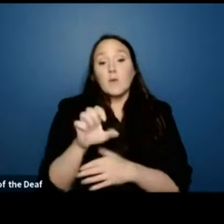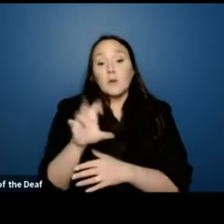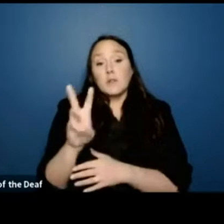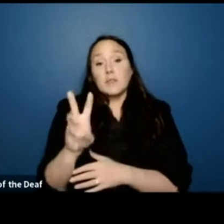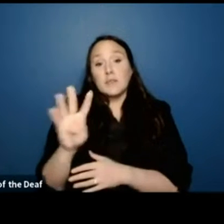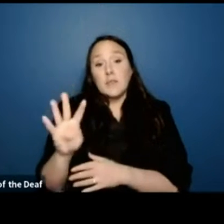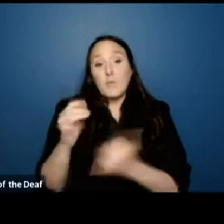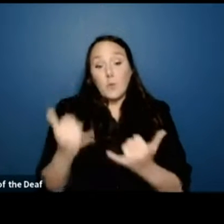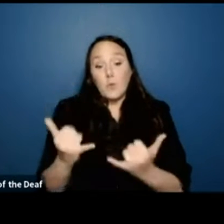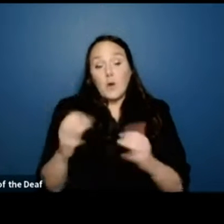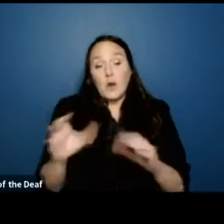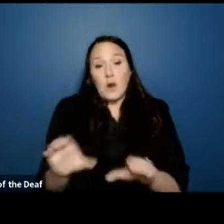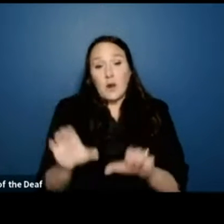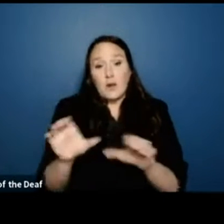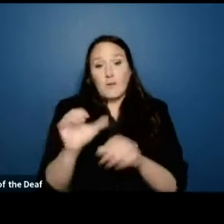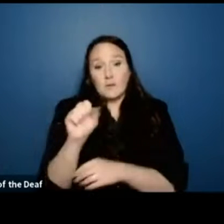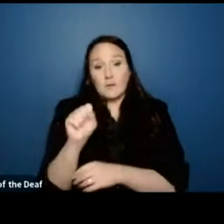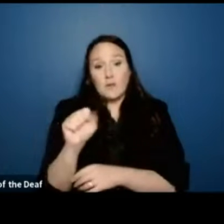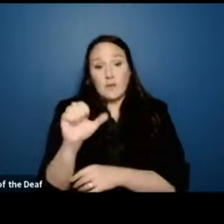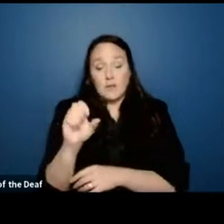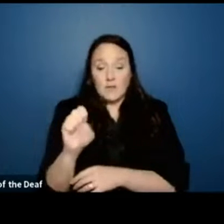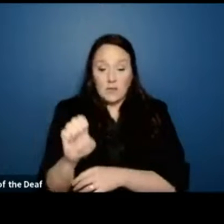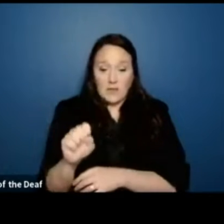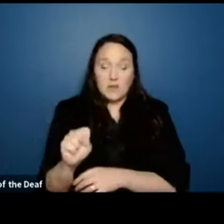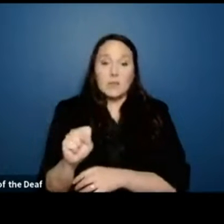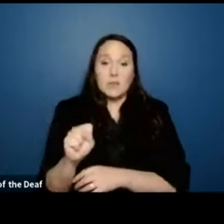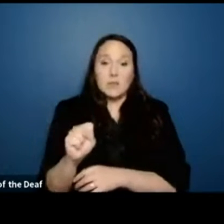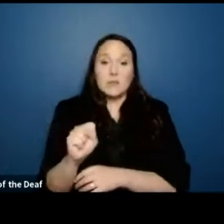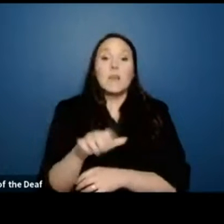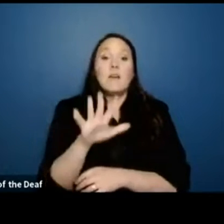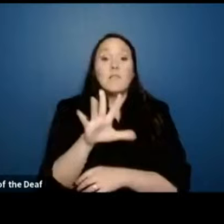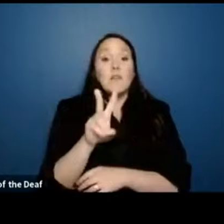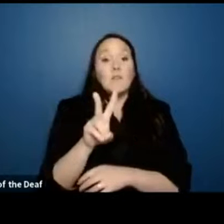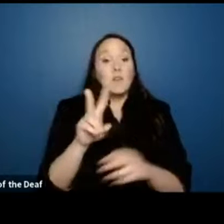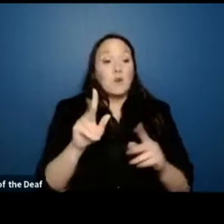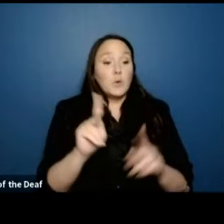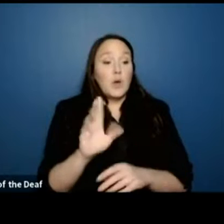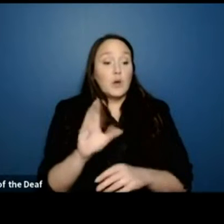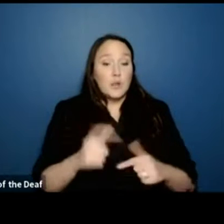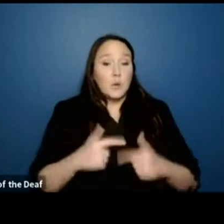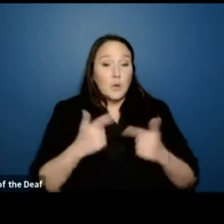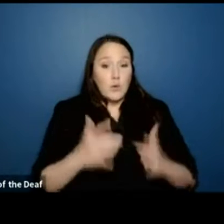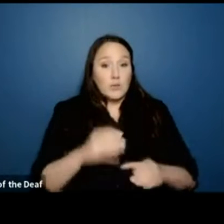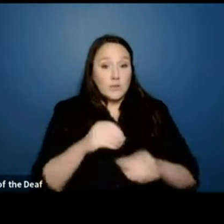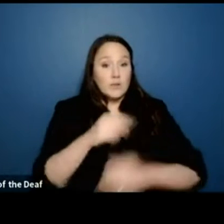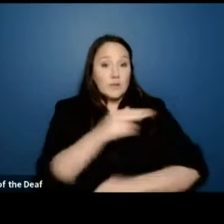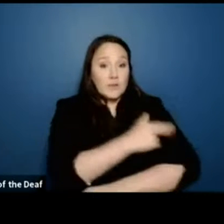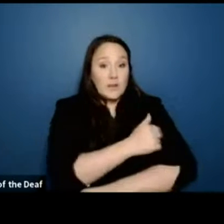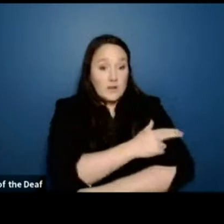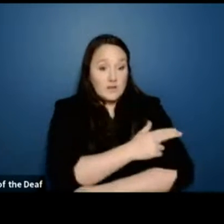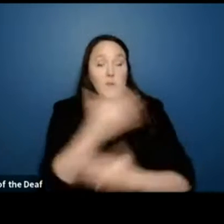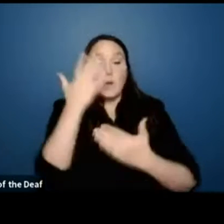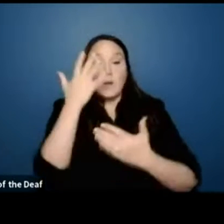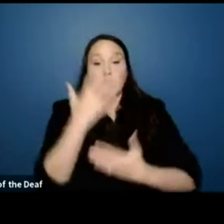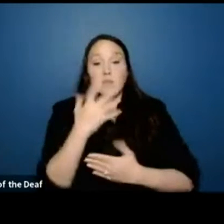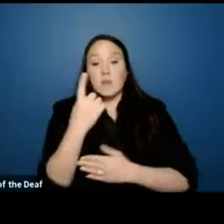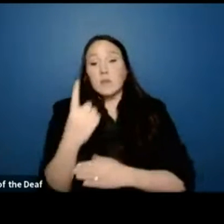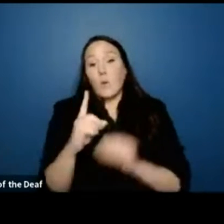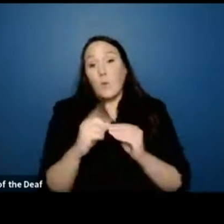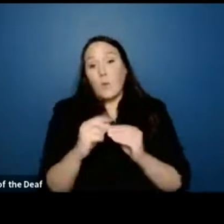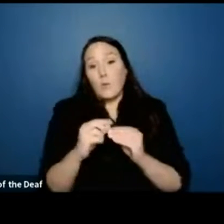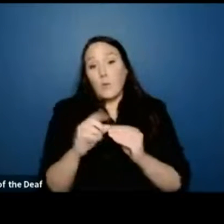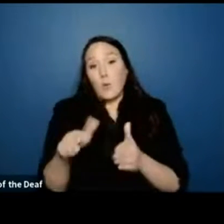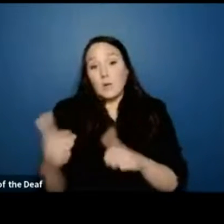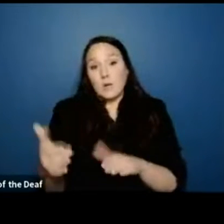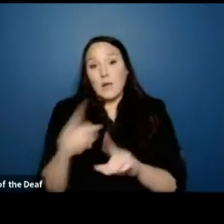1,464 of those are active cases. 52 Knox County residents are currently hospitalized. And sadly, we have 1 additional death to